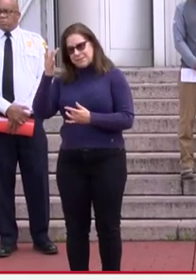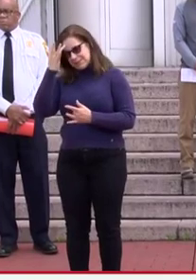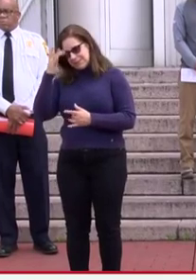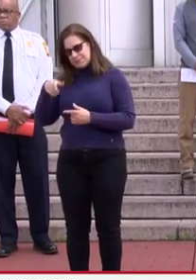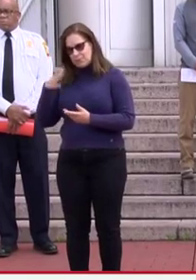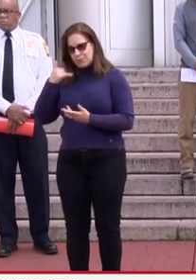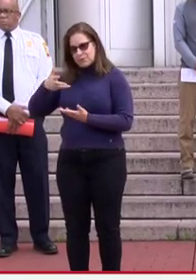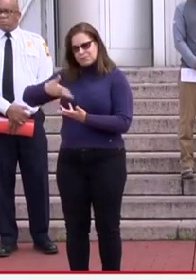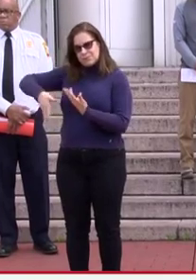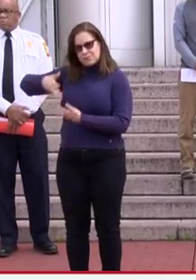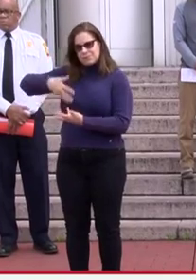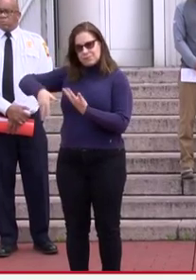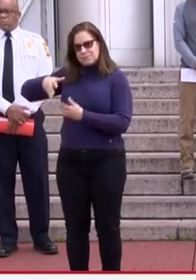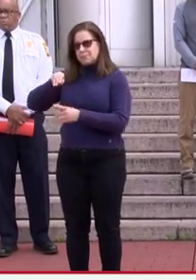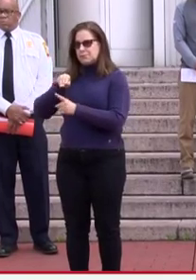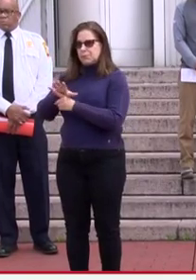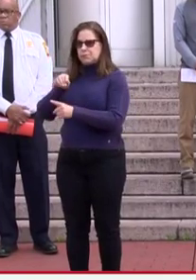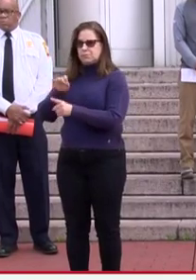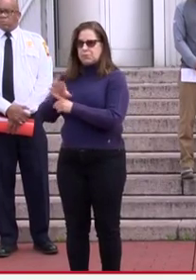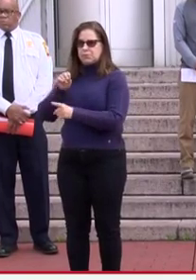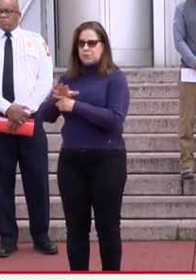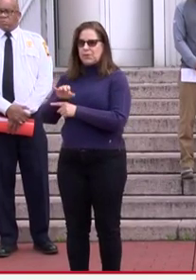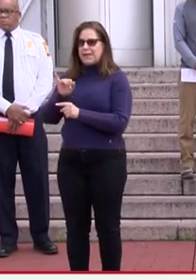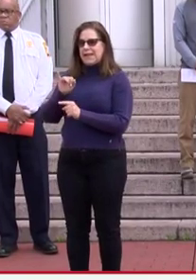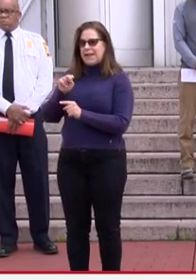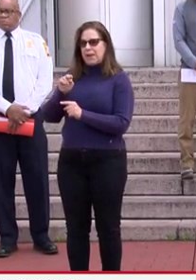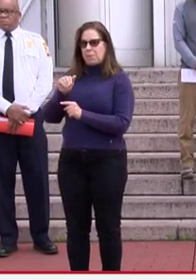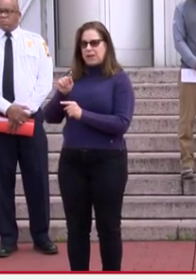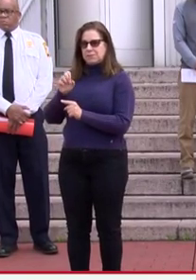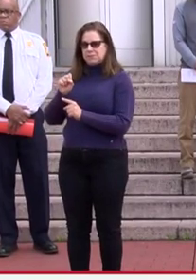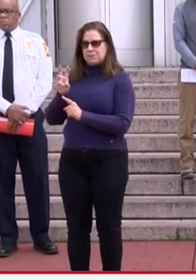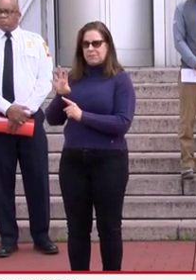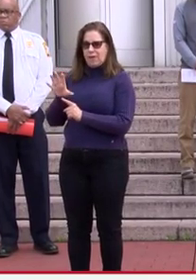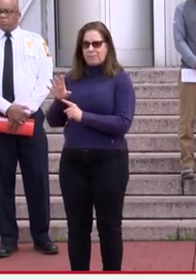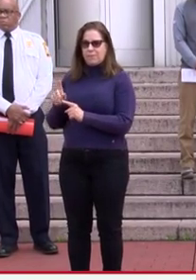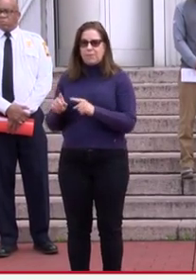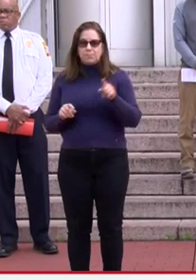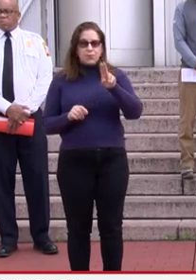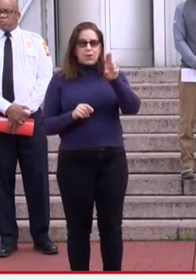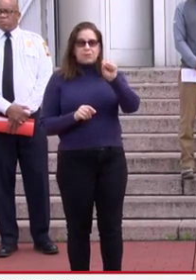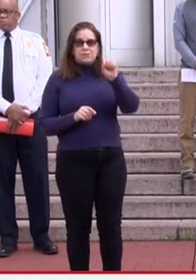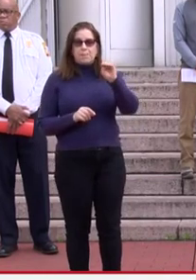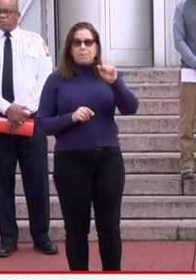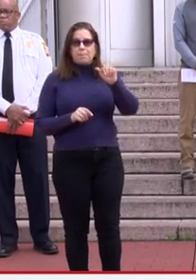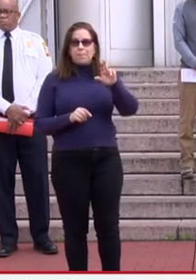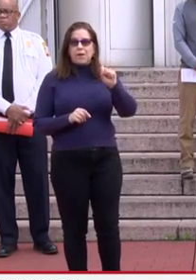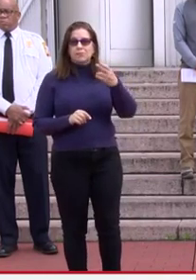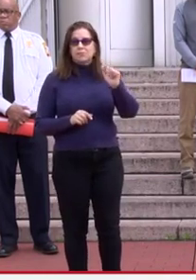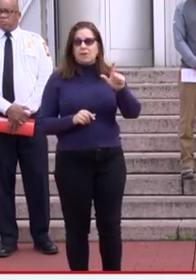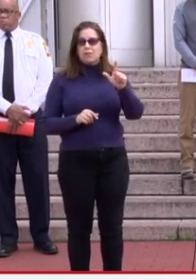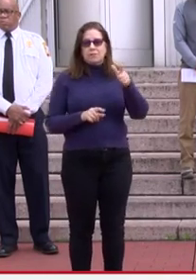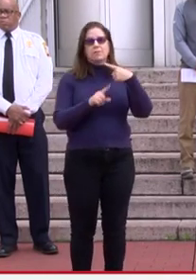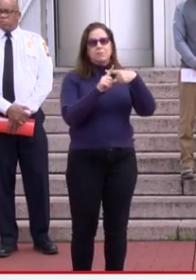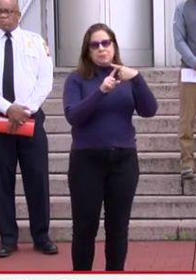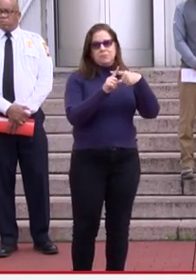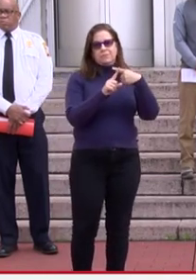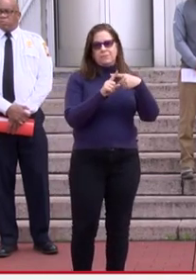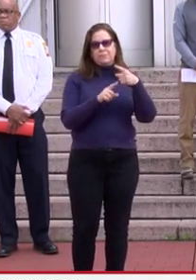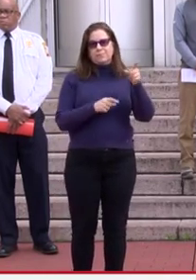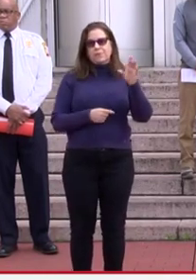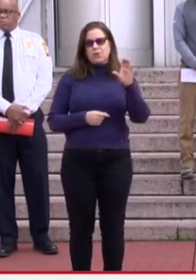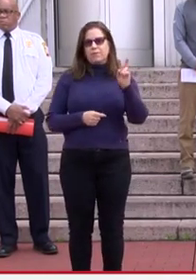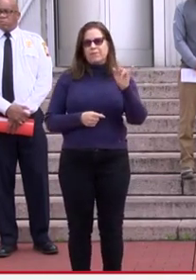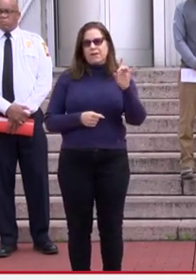as individuals who were in contact with the U.S. Marshal who tested positive for COVID-19. Where they are